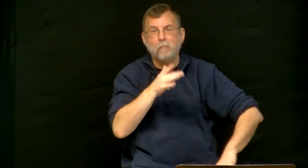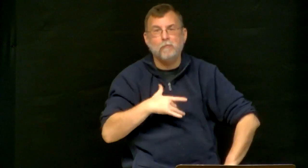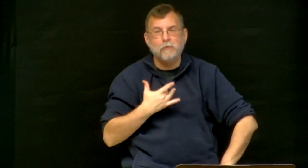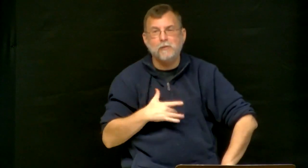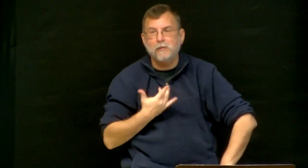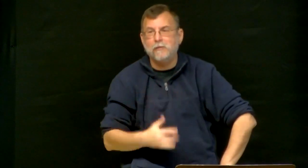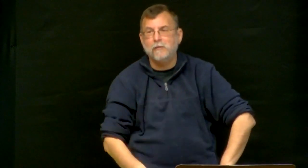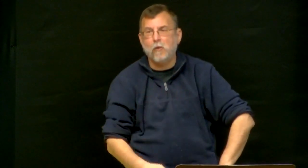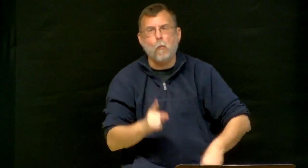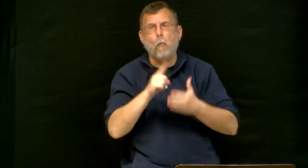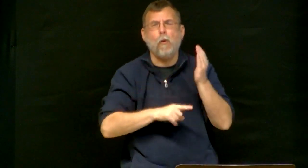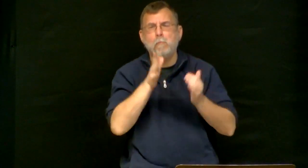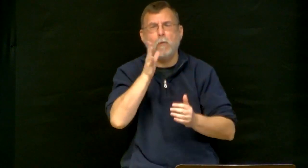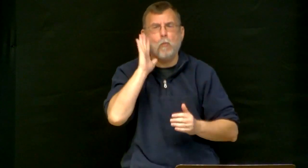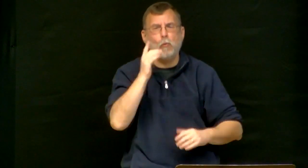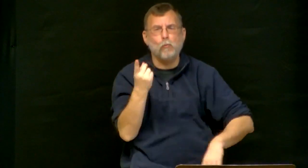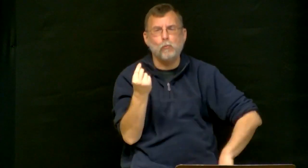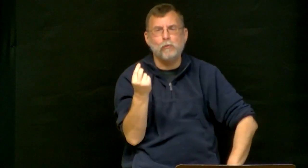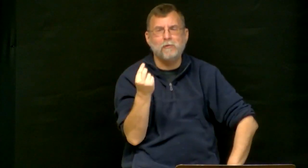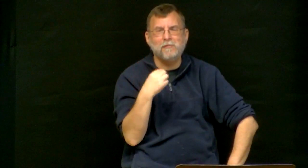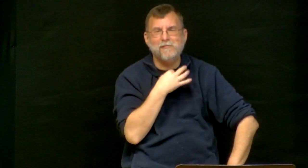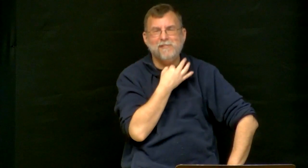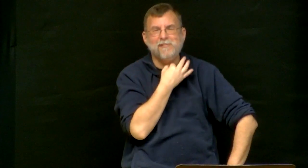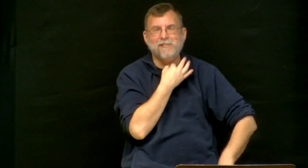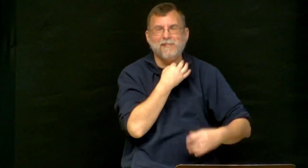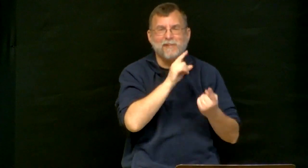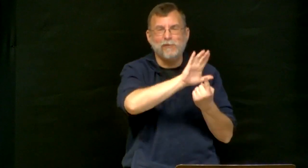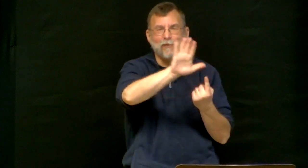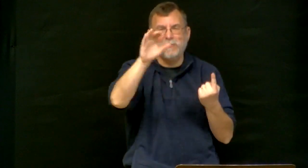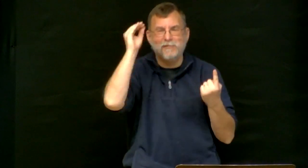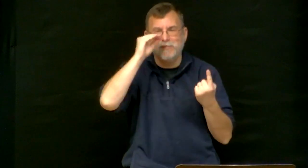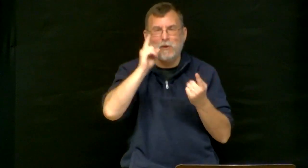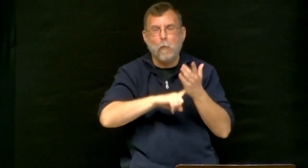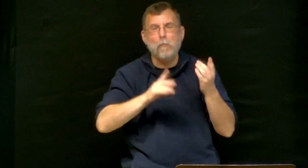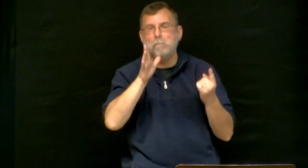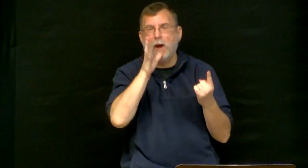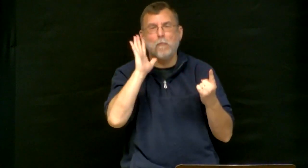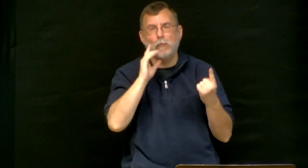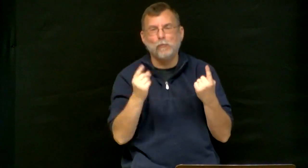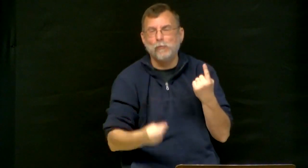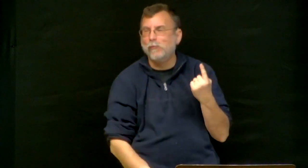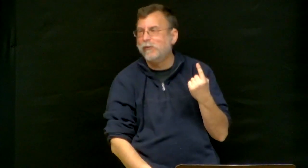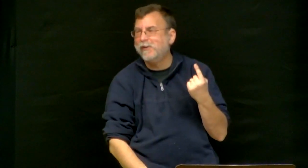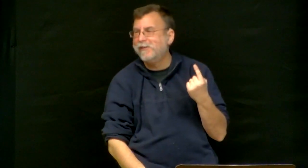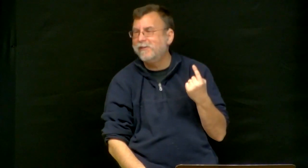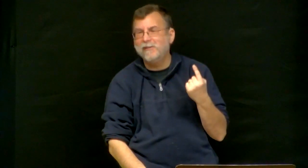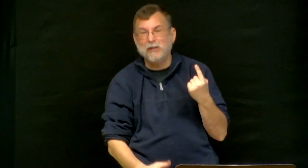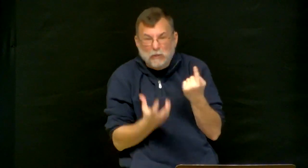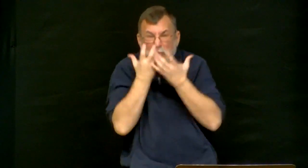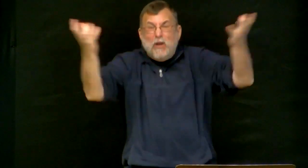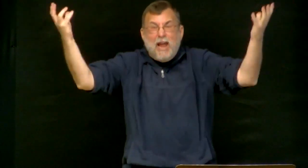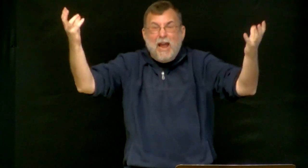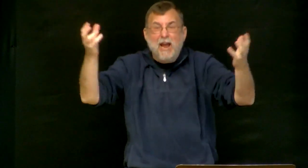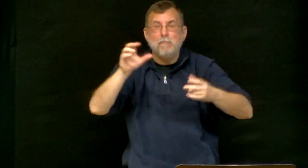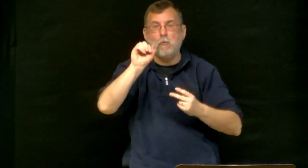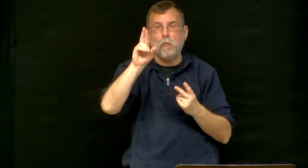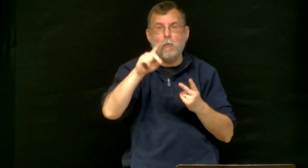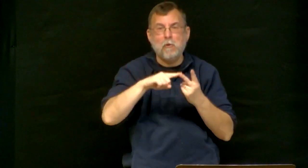I can't imagine how the mom feels. What would that mom do when she sees the snowman? What do you think mom would do? Yell?